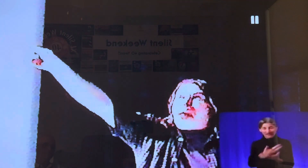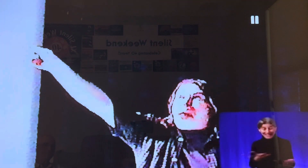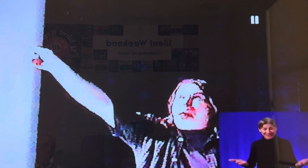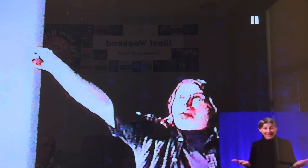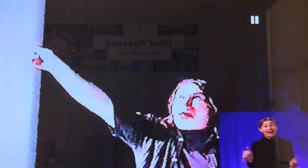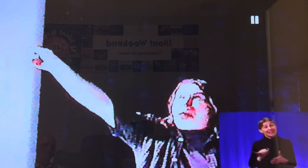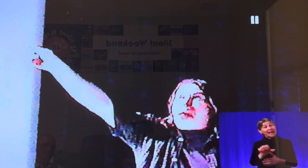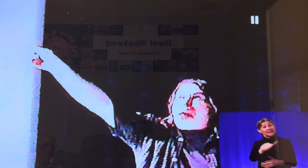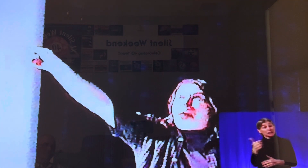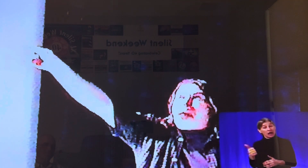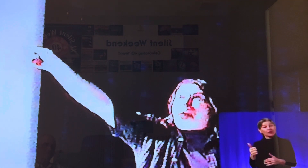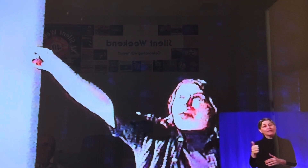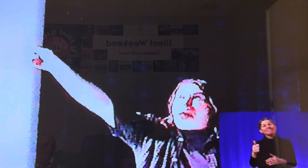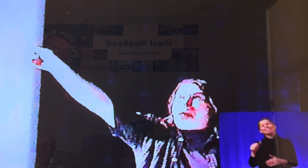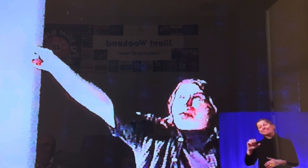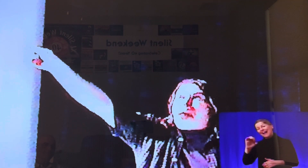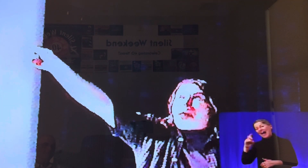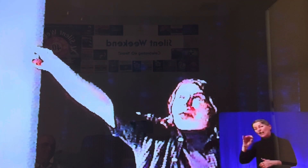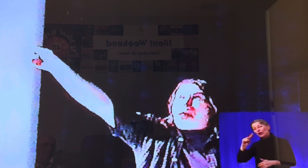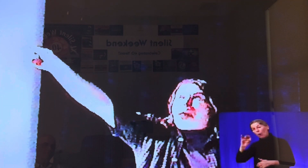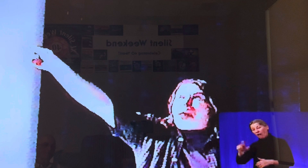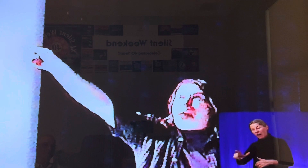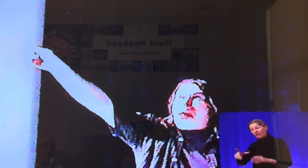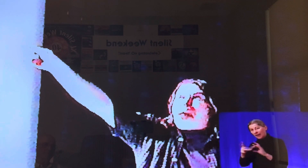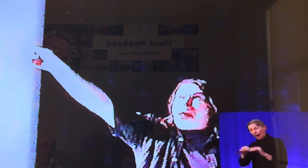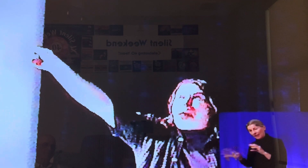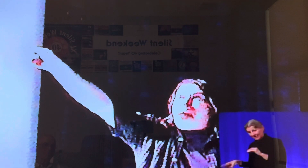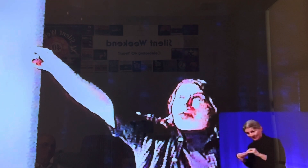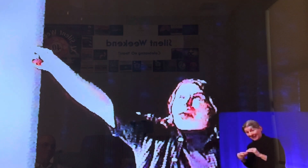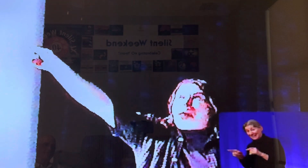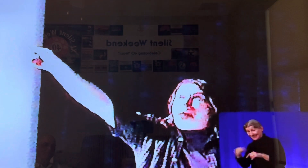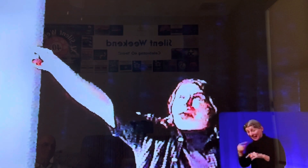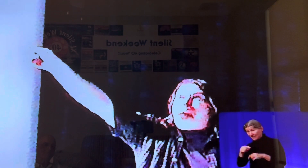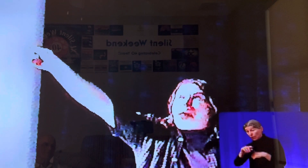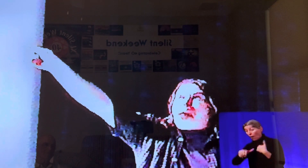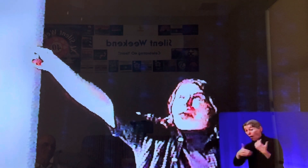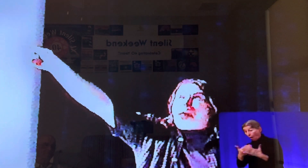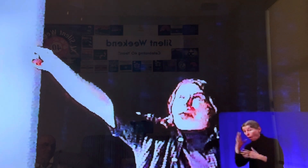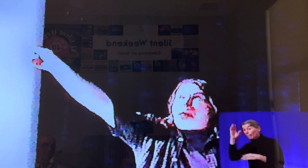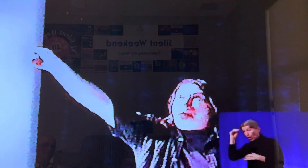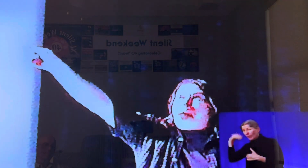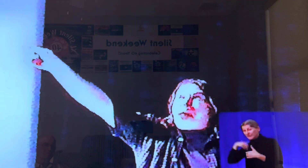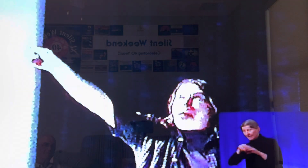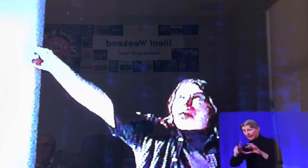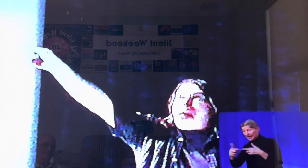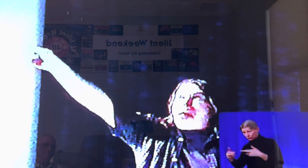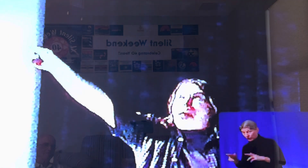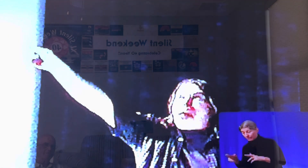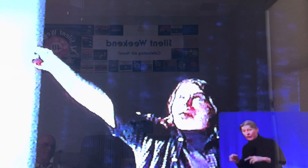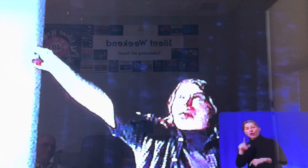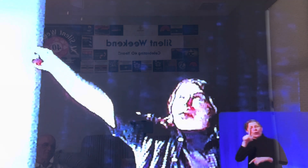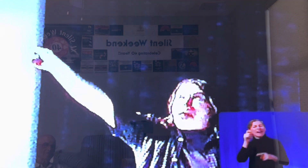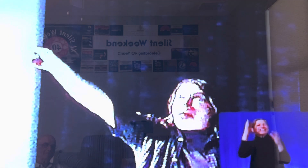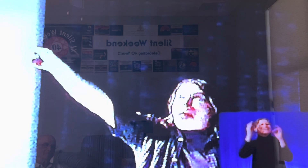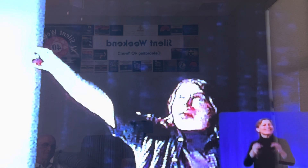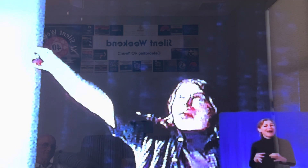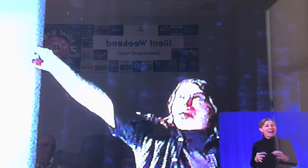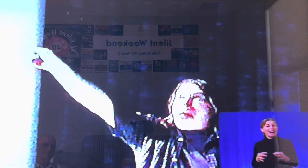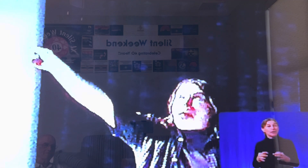another editorial comment. He throws in that it's all boys in the classroom. You have to decide, are you going to mention